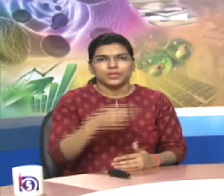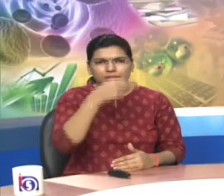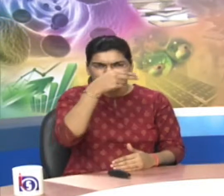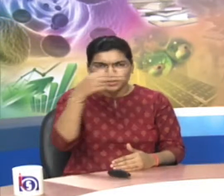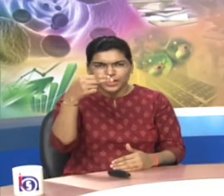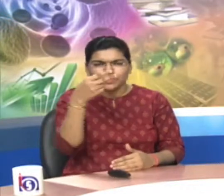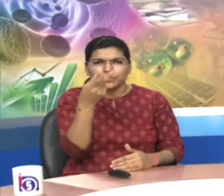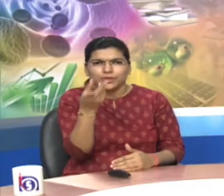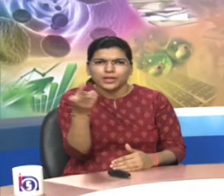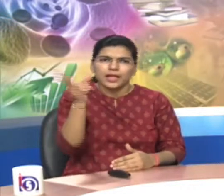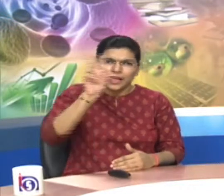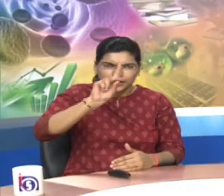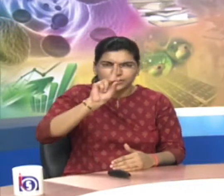10th word is